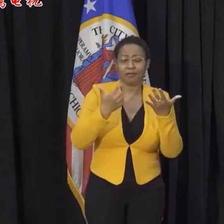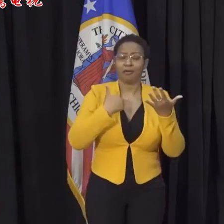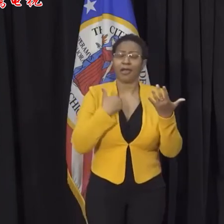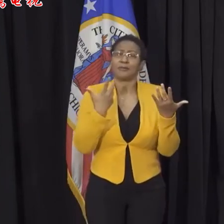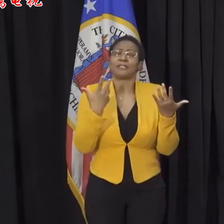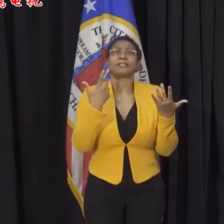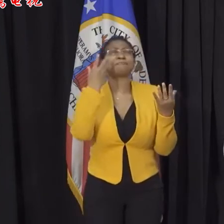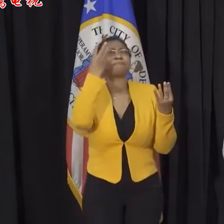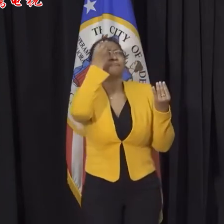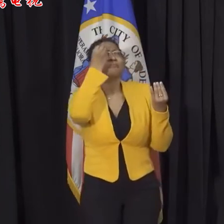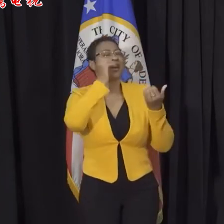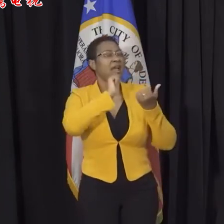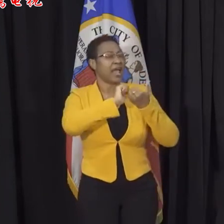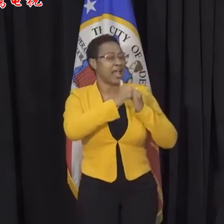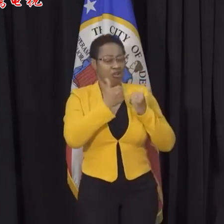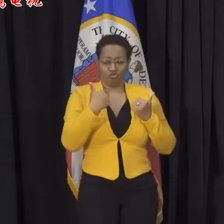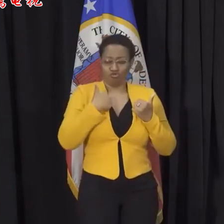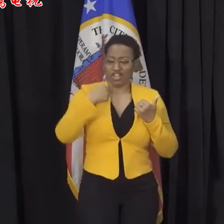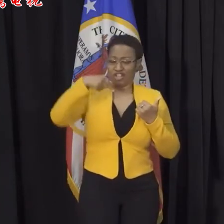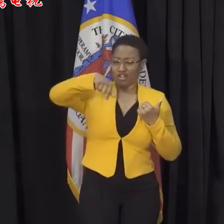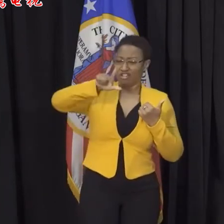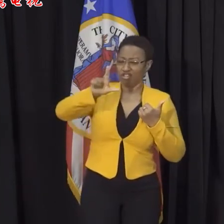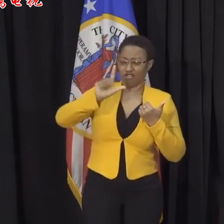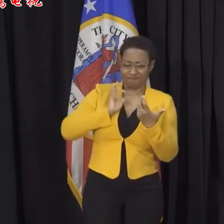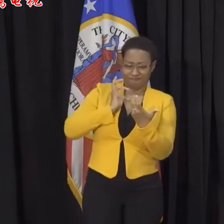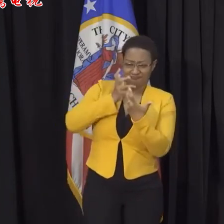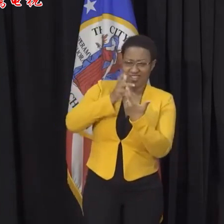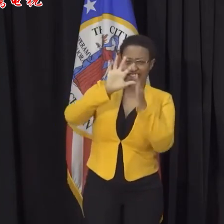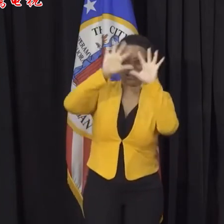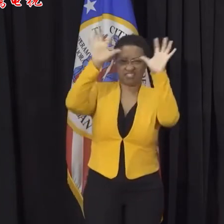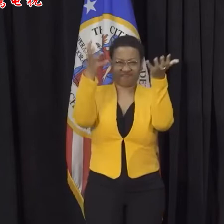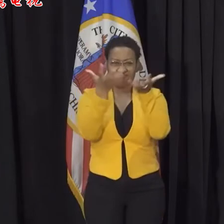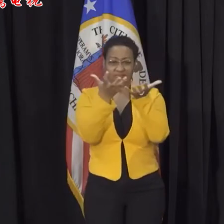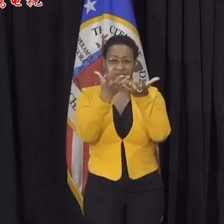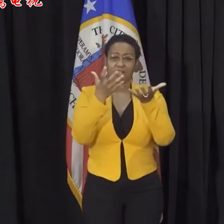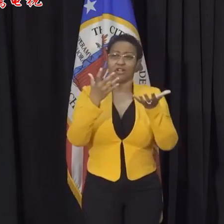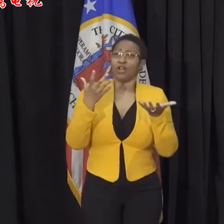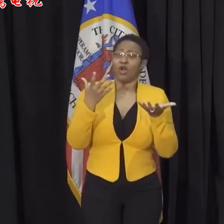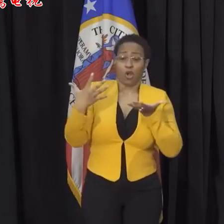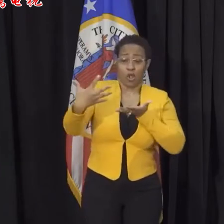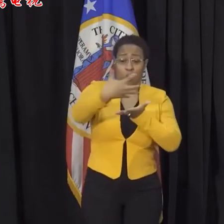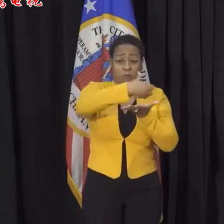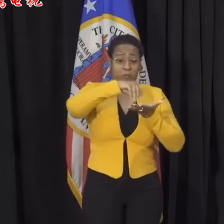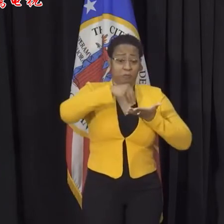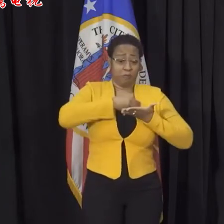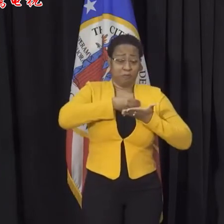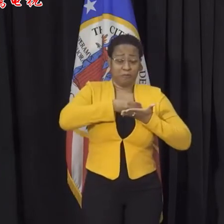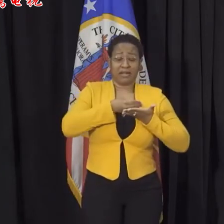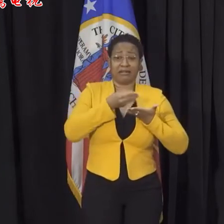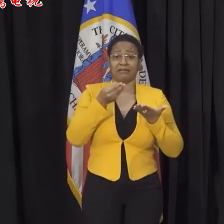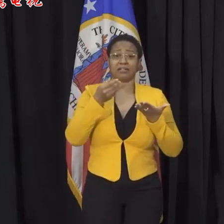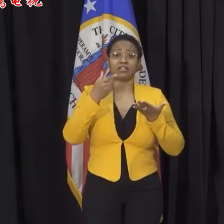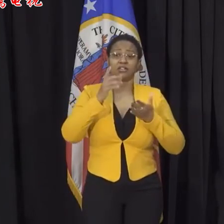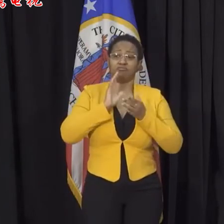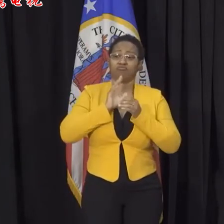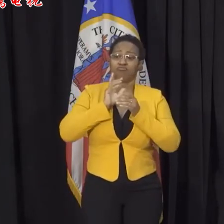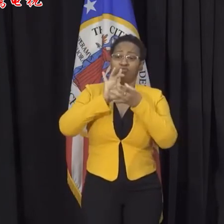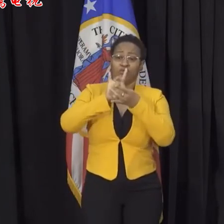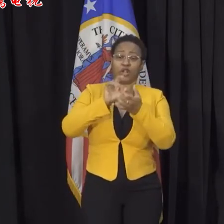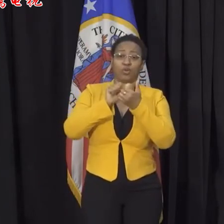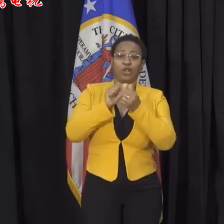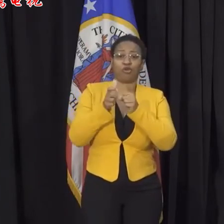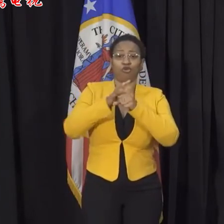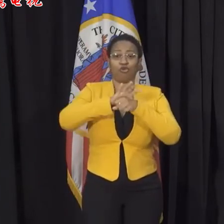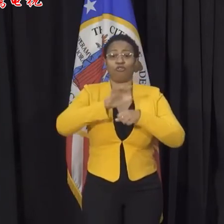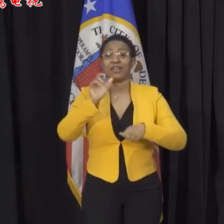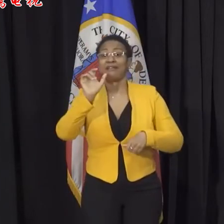asking myself strategically, how do we fit into this? How do we plug into this? When we think about the millions of dollars and the hundreds of hours we've spent on the COVID-19